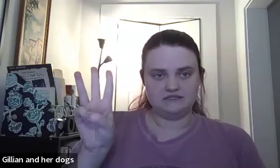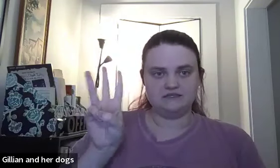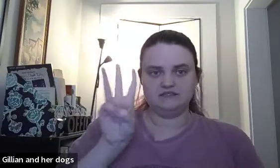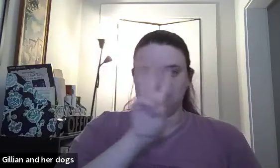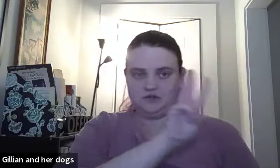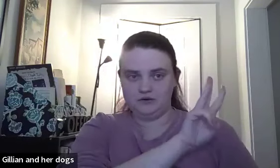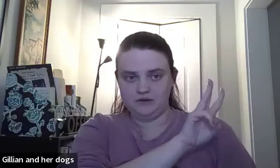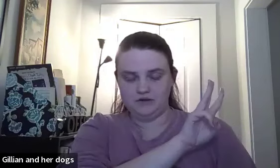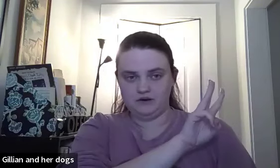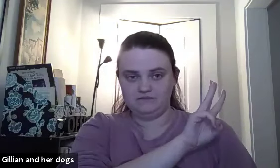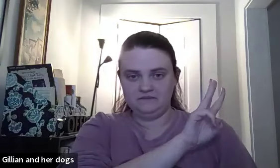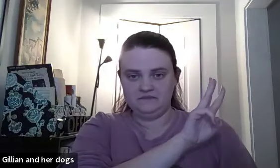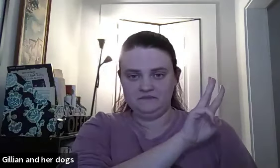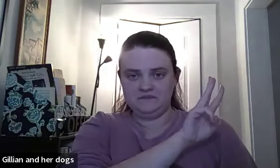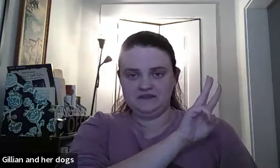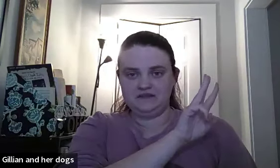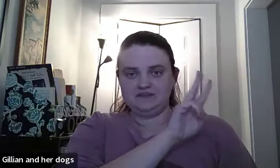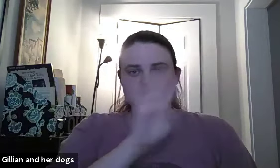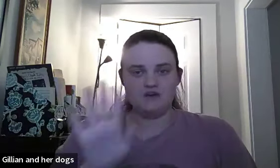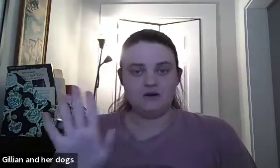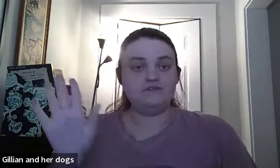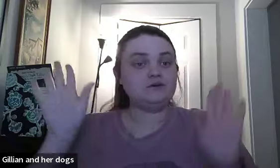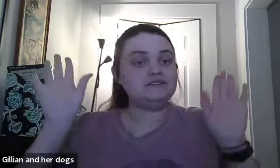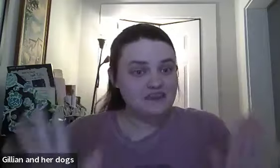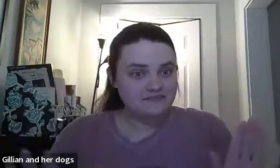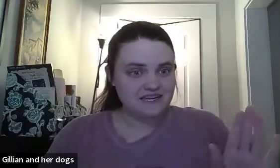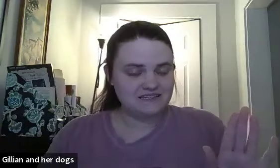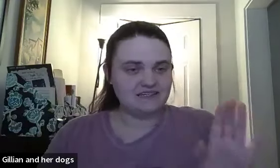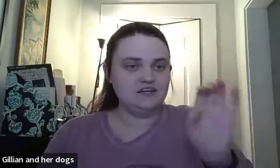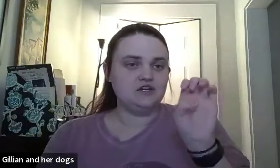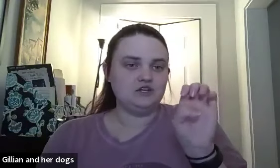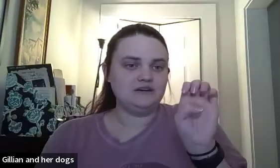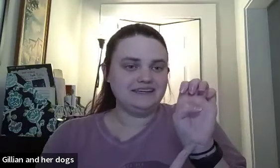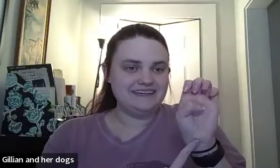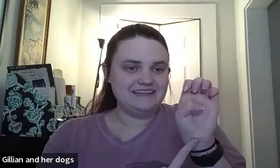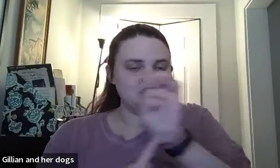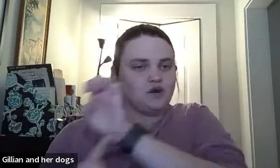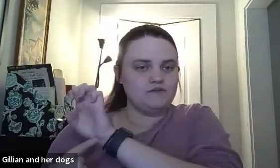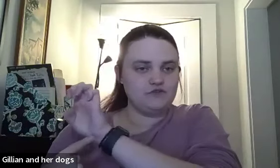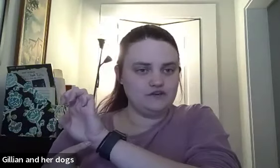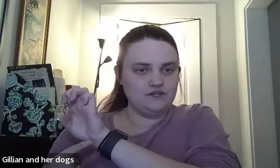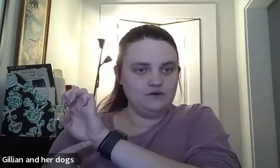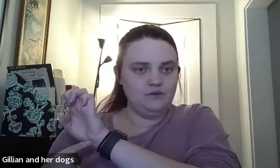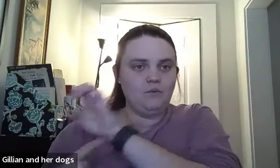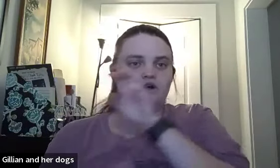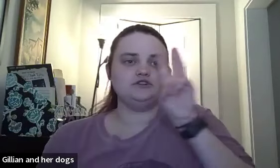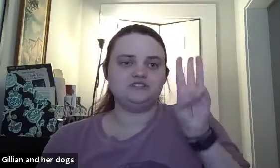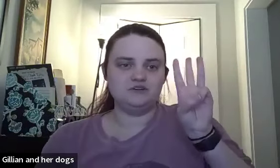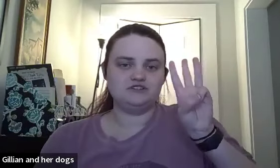west, W going the other way. So if you are left-handed, your E is going to go in front of you while your W is